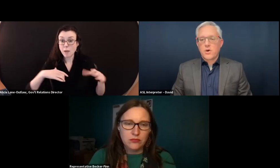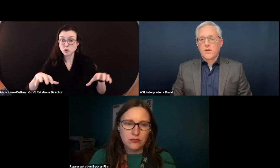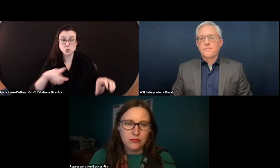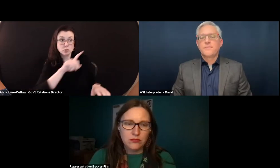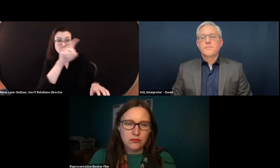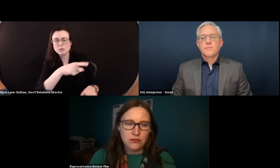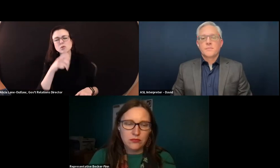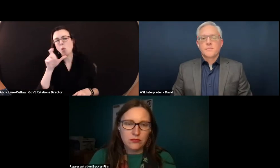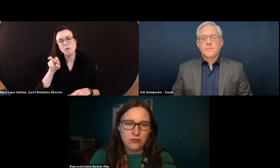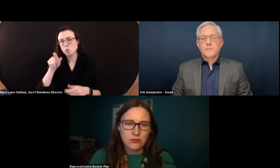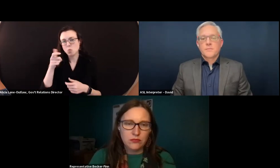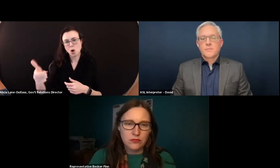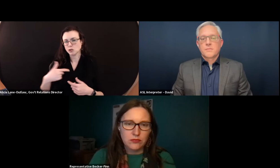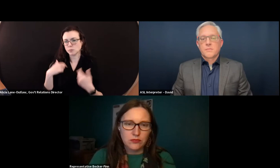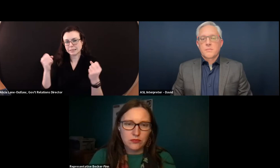follow along.